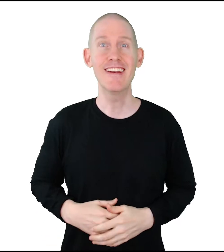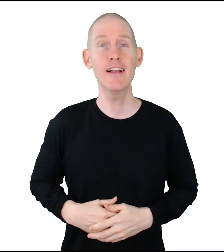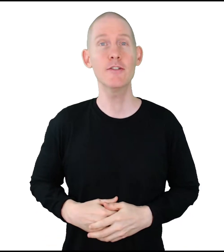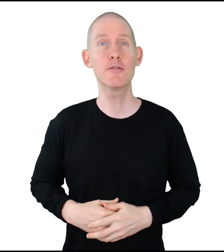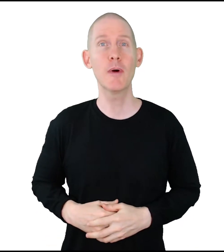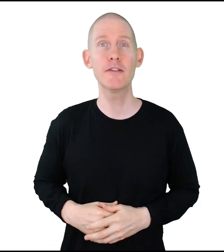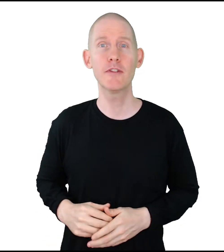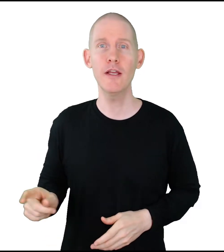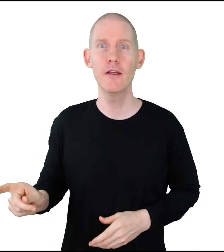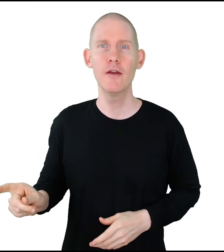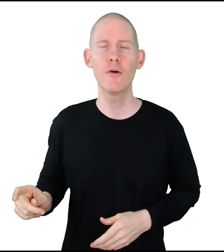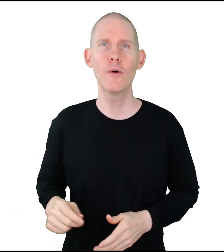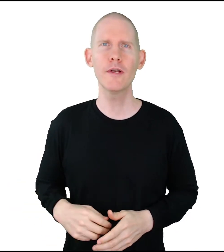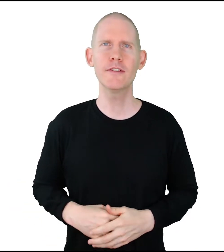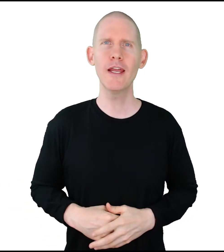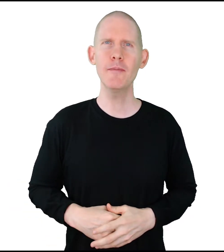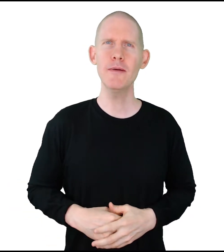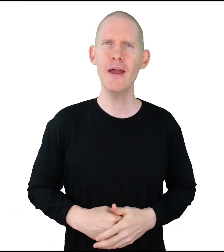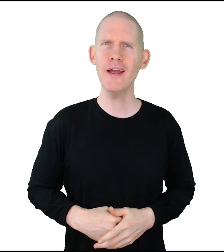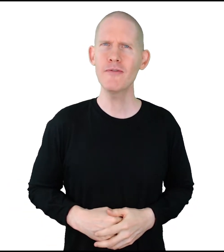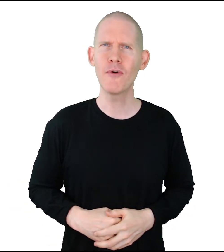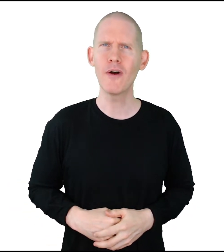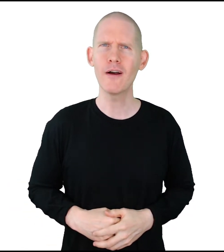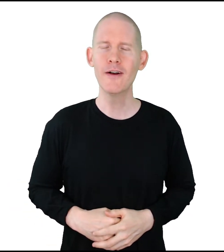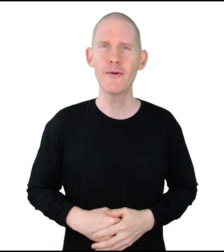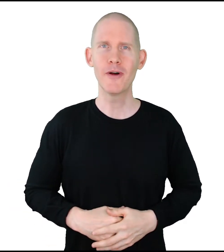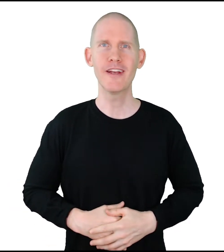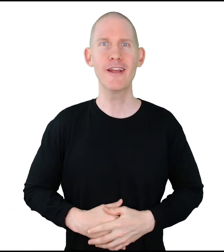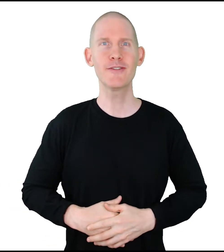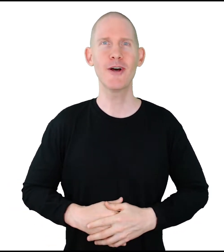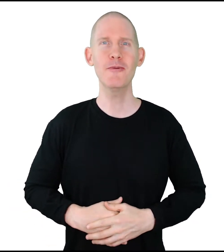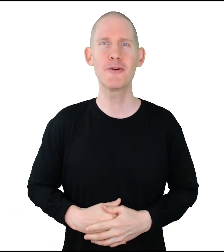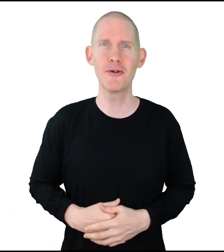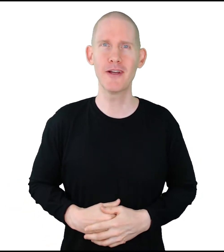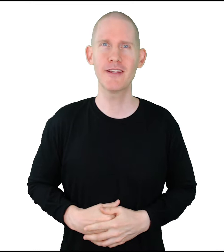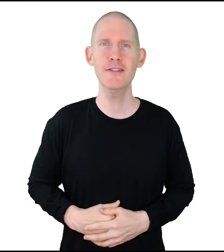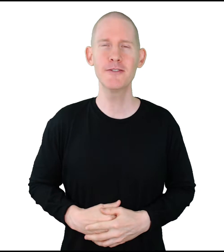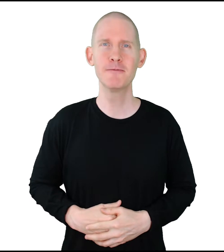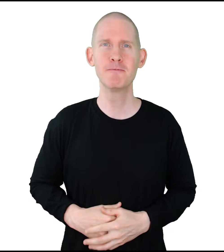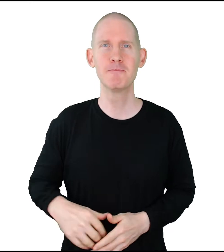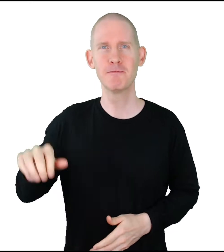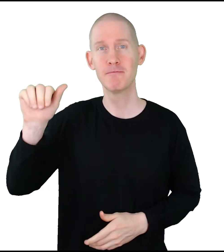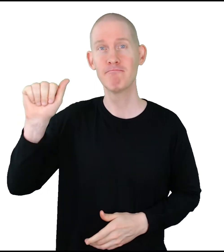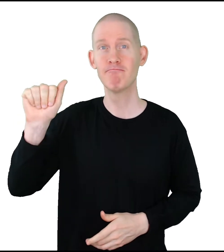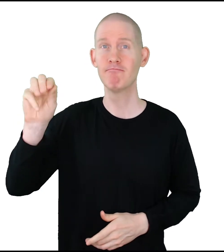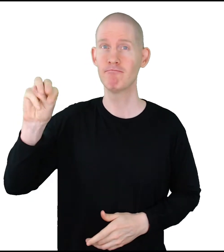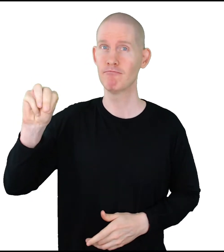In English, we might say, what is Amy mad for? Well, in ASL, we'll go like this.